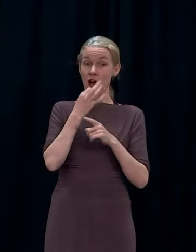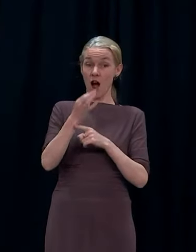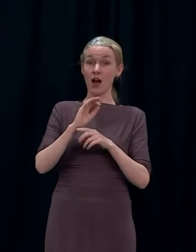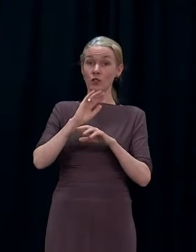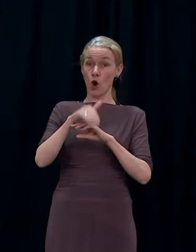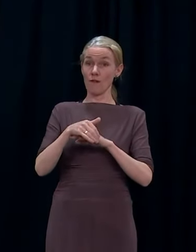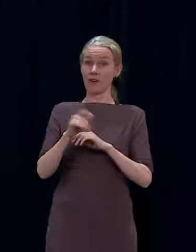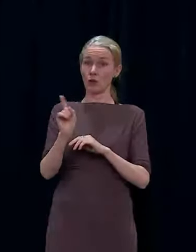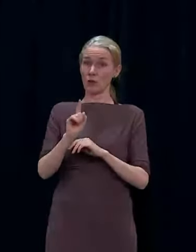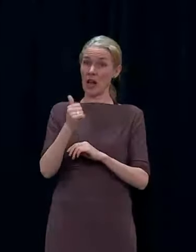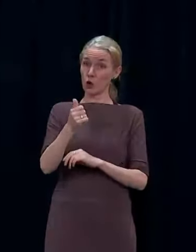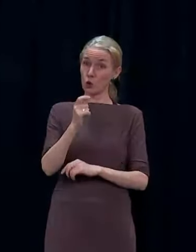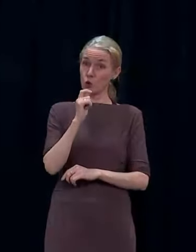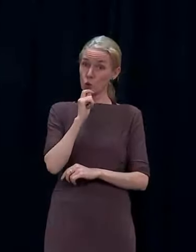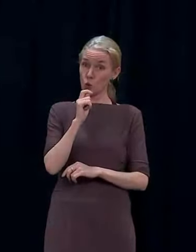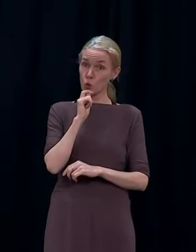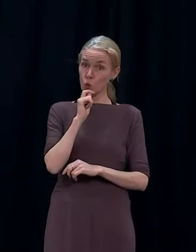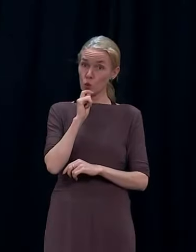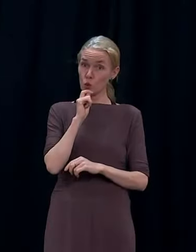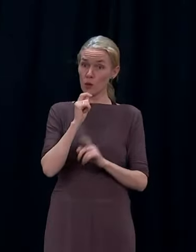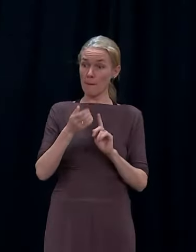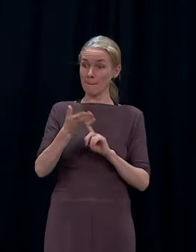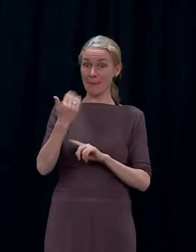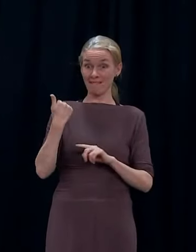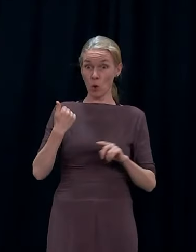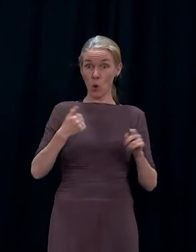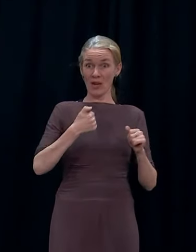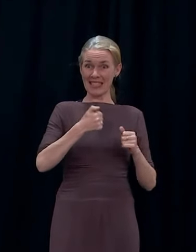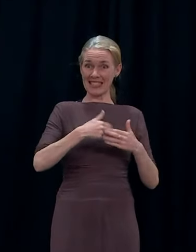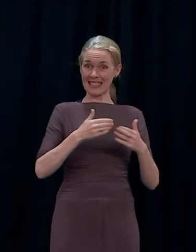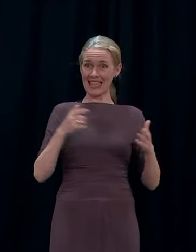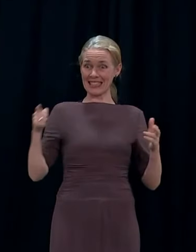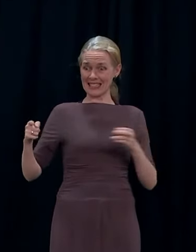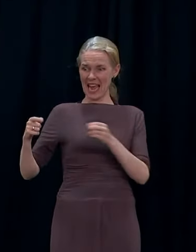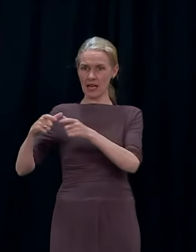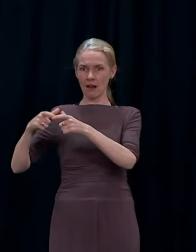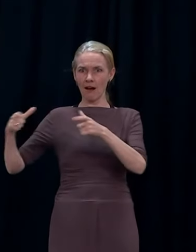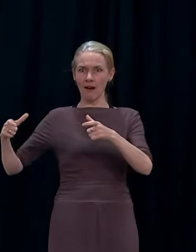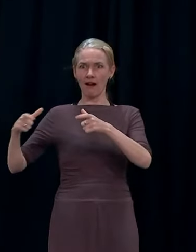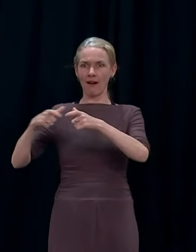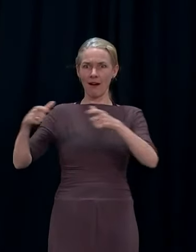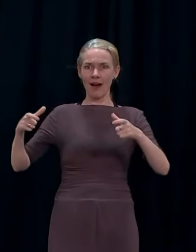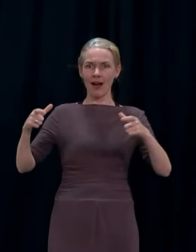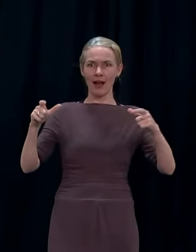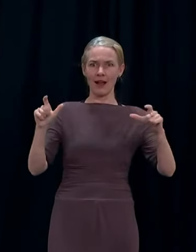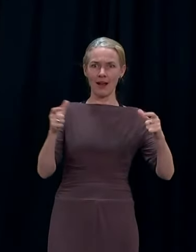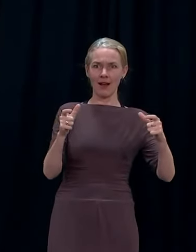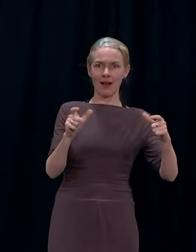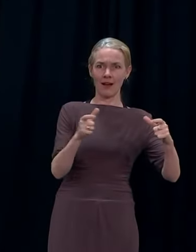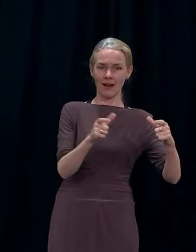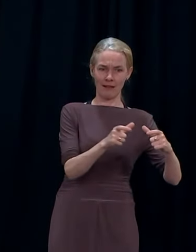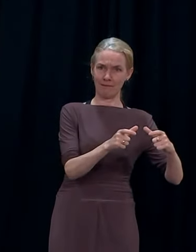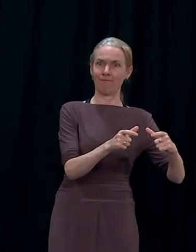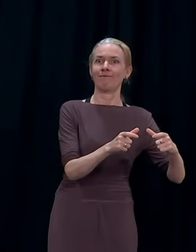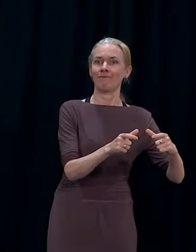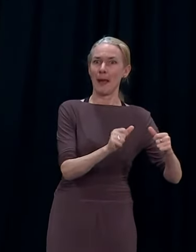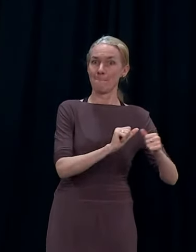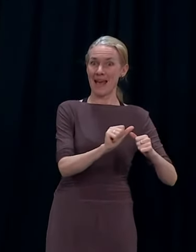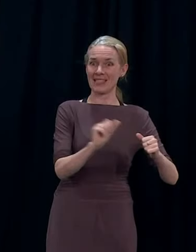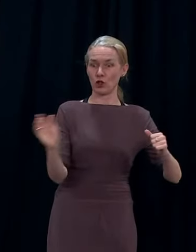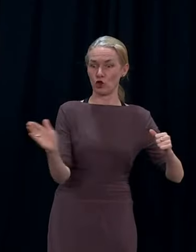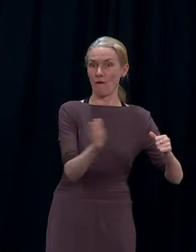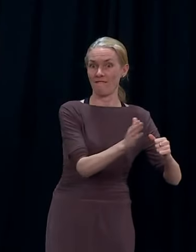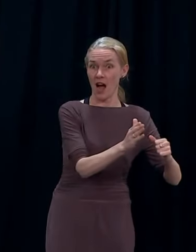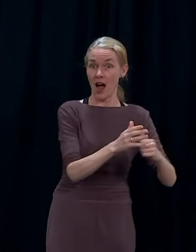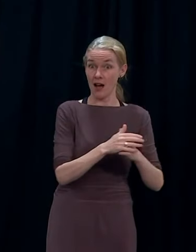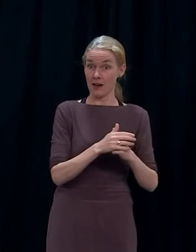did say he expects cases will continue to fall from today. How encouraging is this? Should Kiwis feel delayed? I would ask